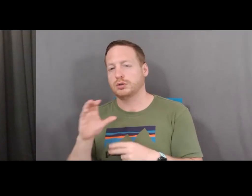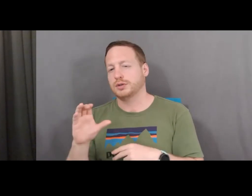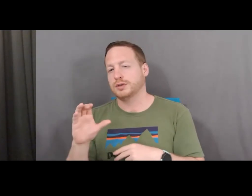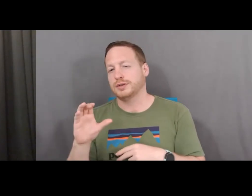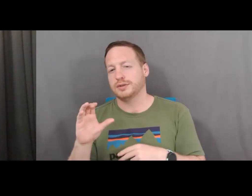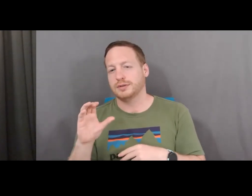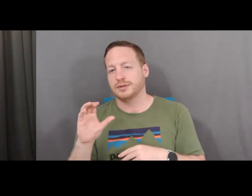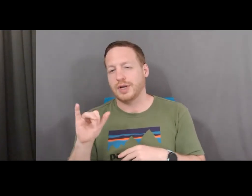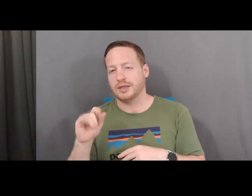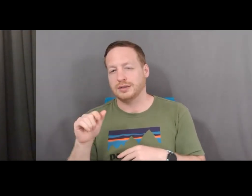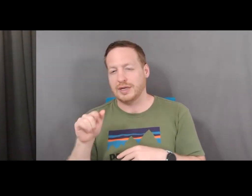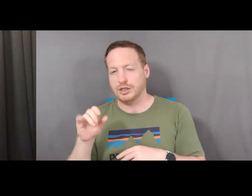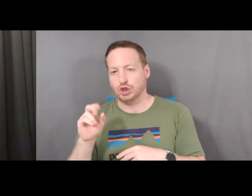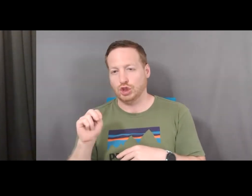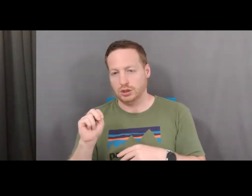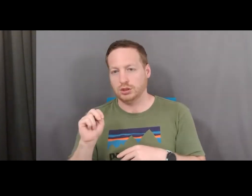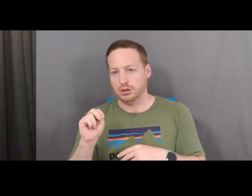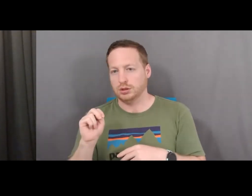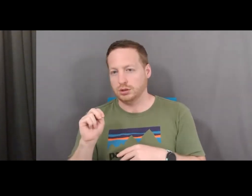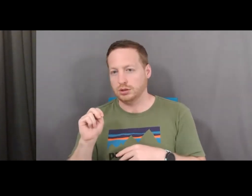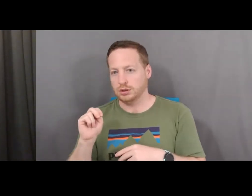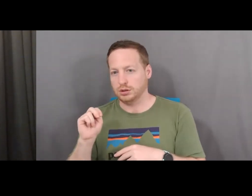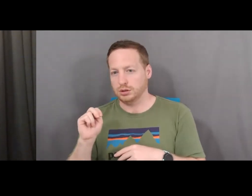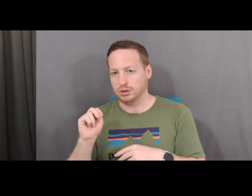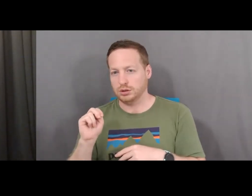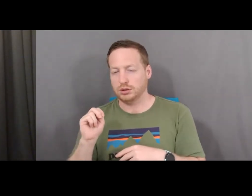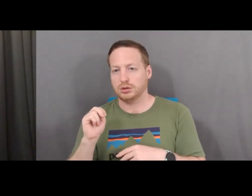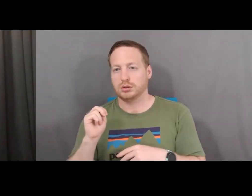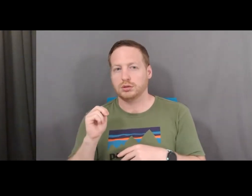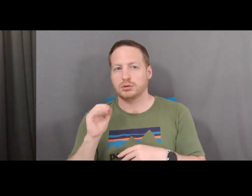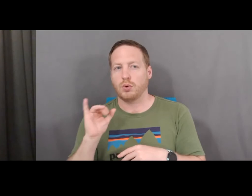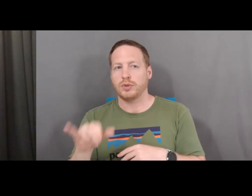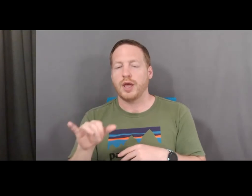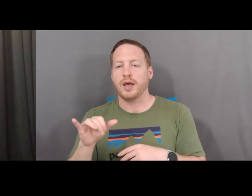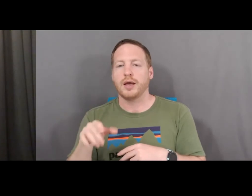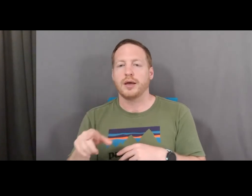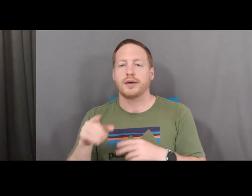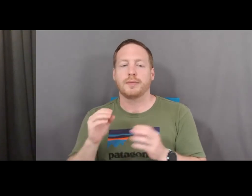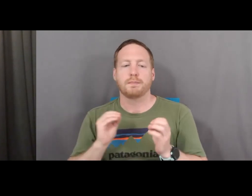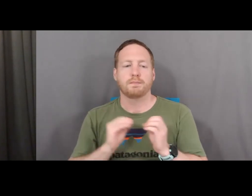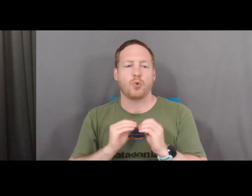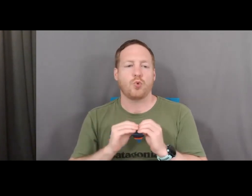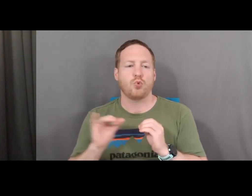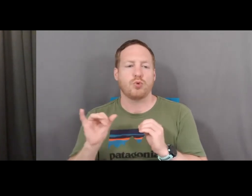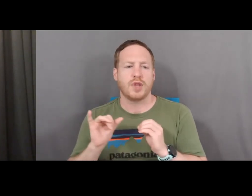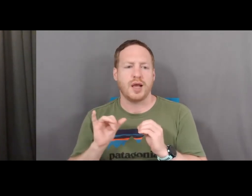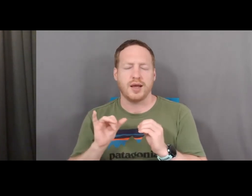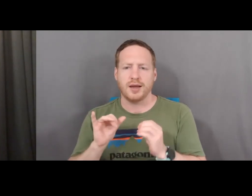The second one, I think we call it a citation rather than an award. And it tends to be